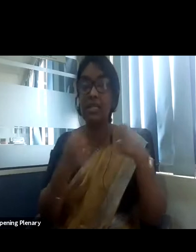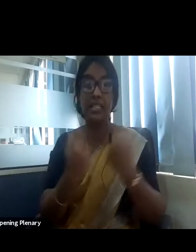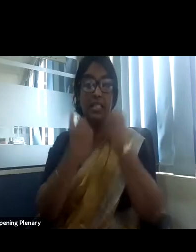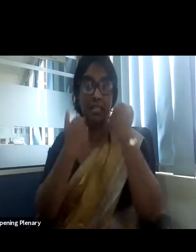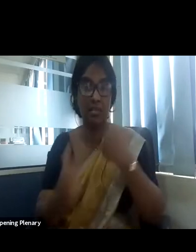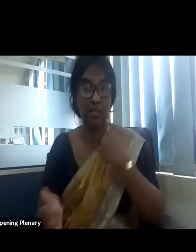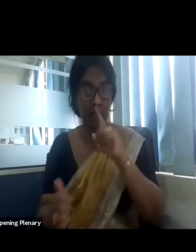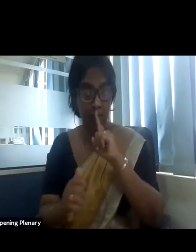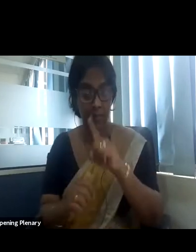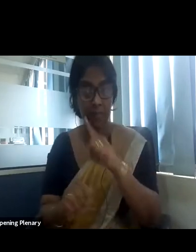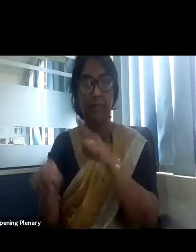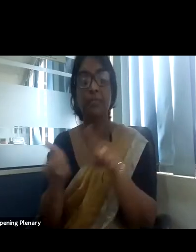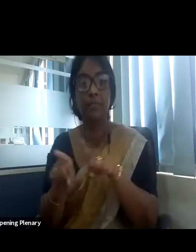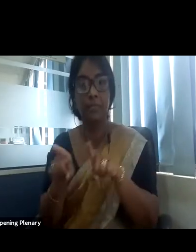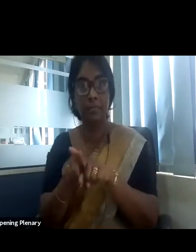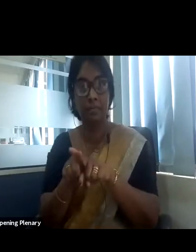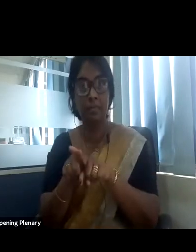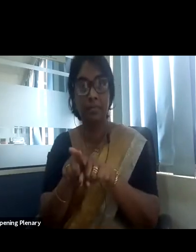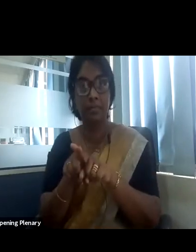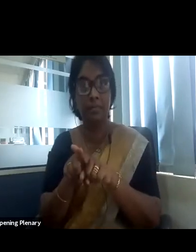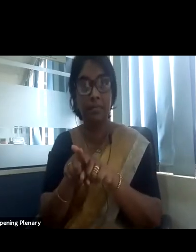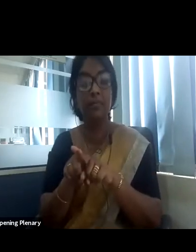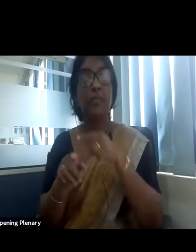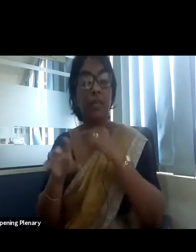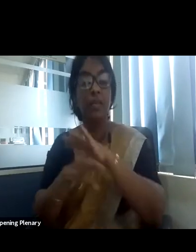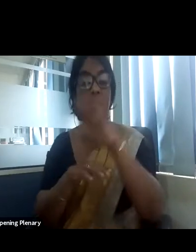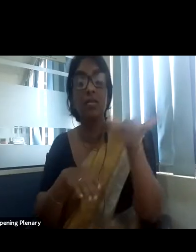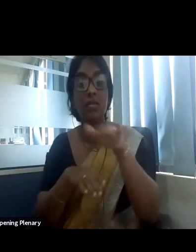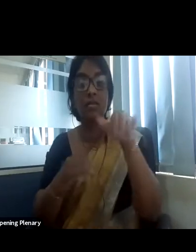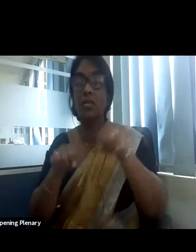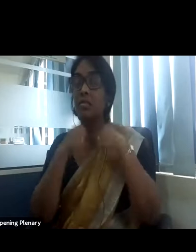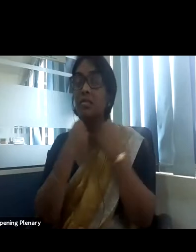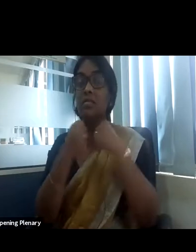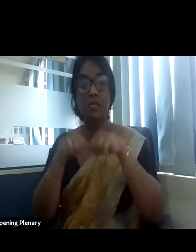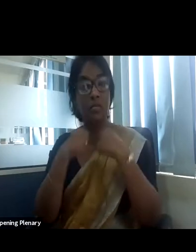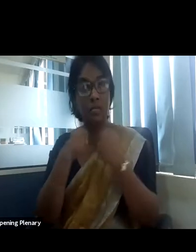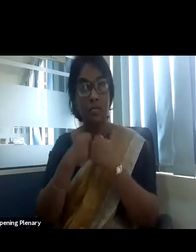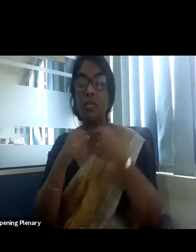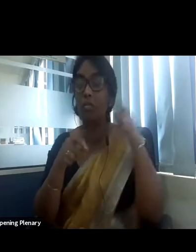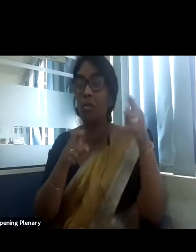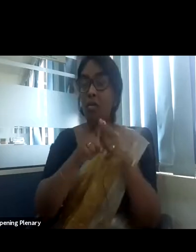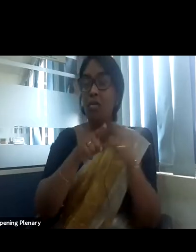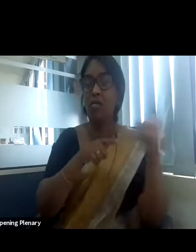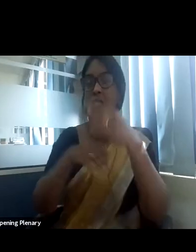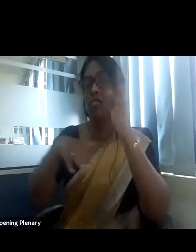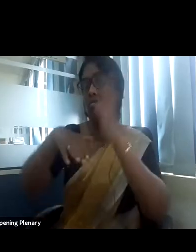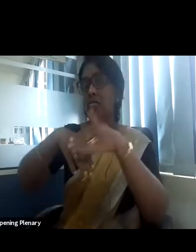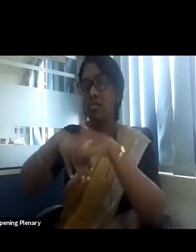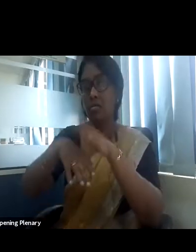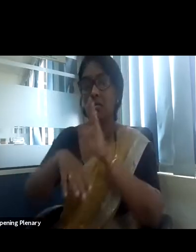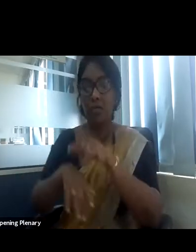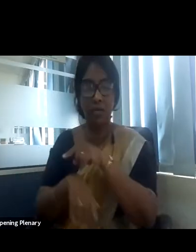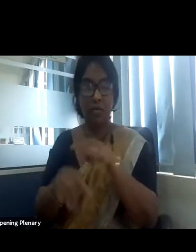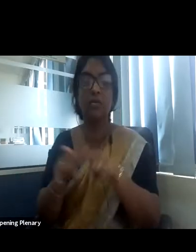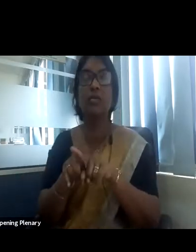best basis for social organization. As Dilan just mentioned, the outdated thinking seems now